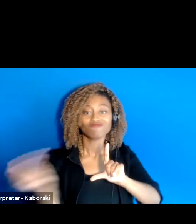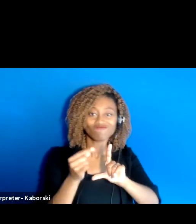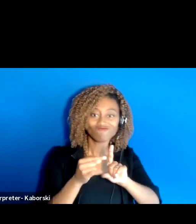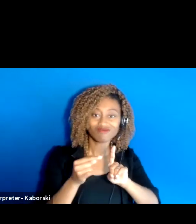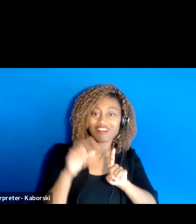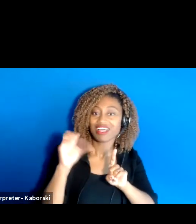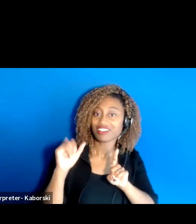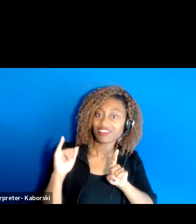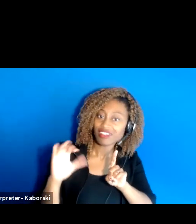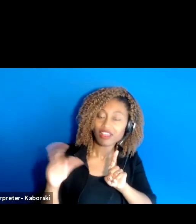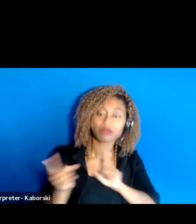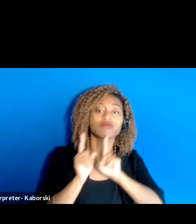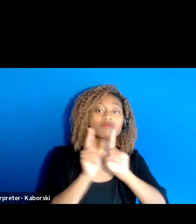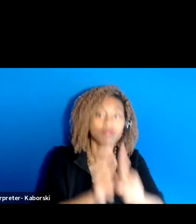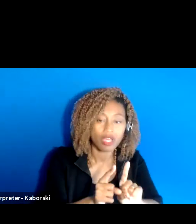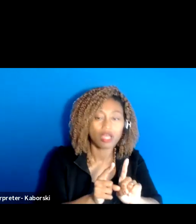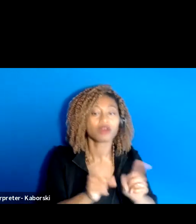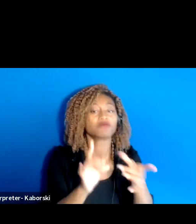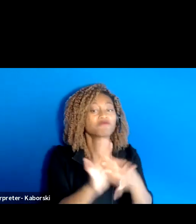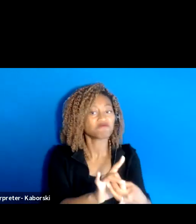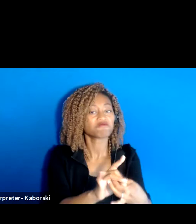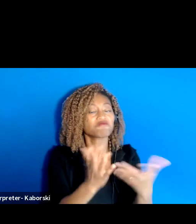and from the state level.